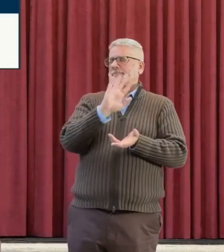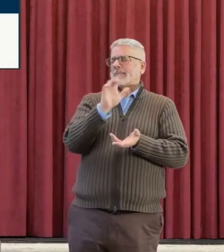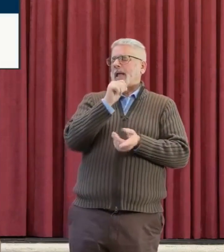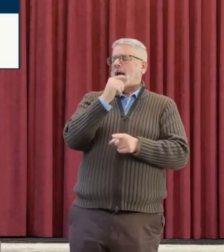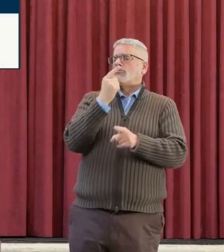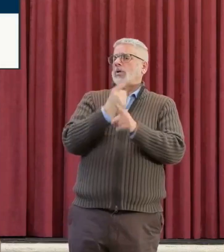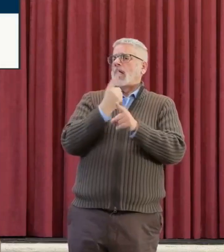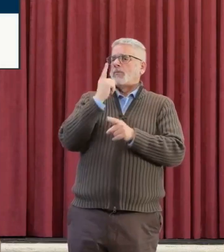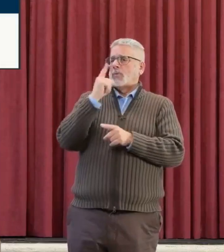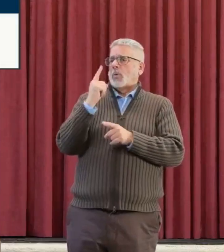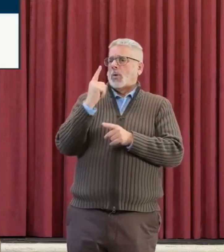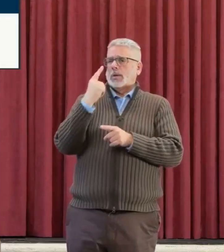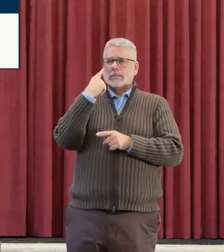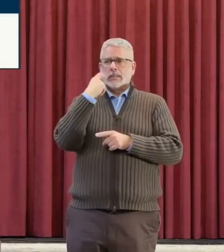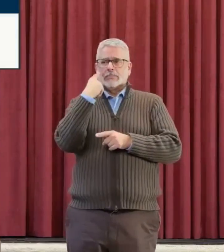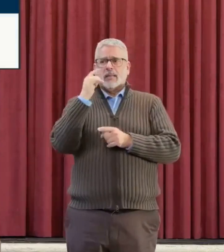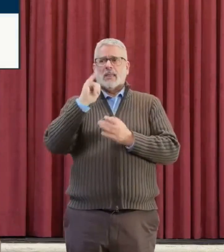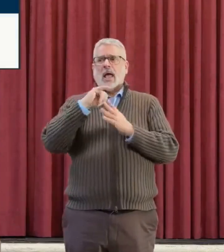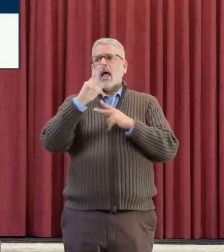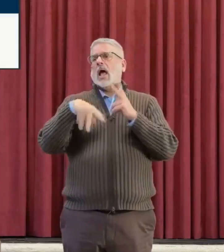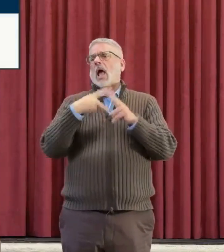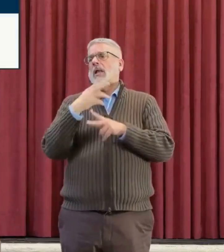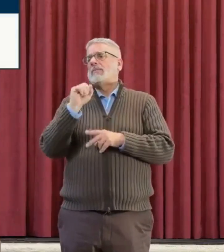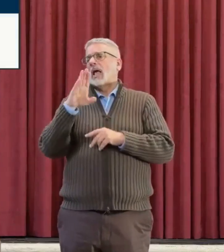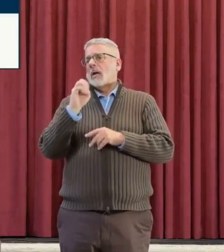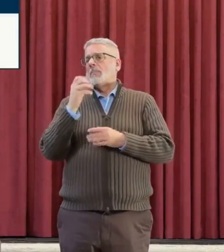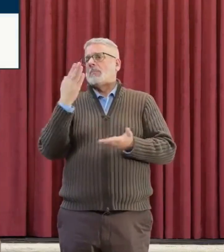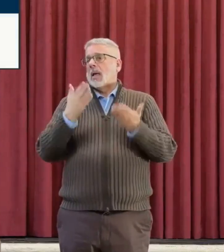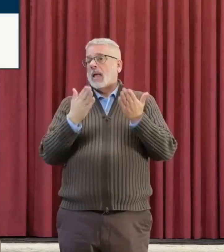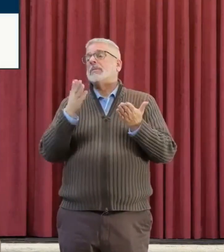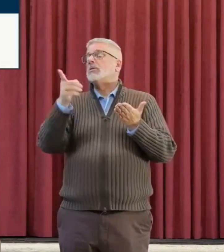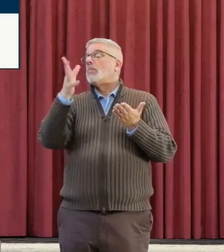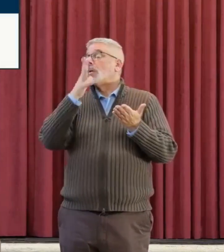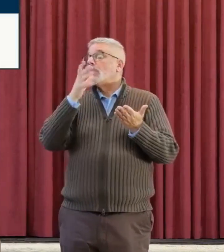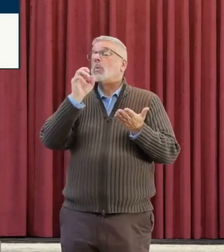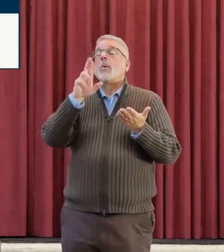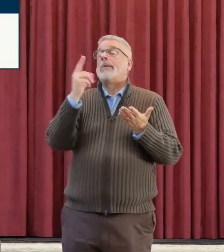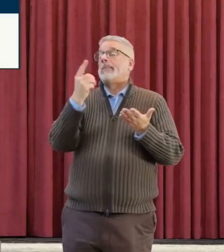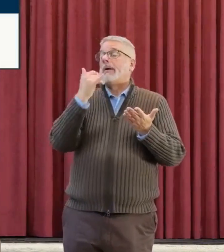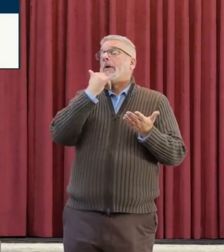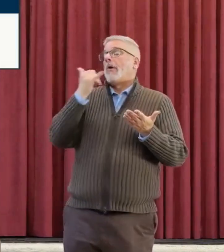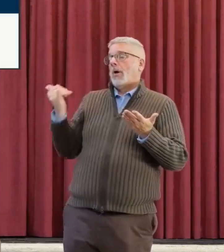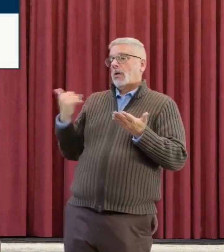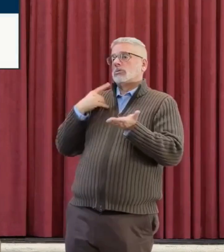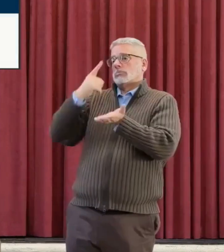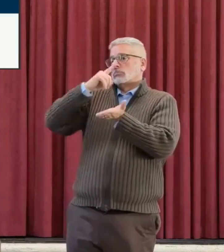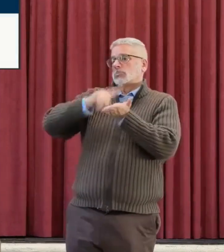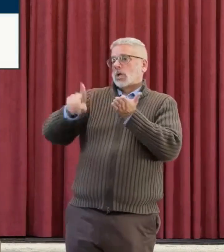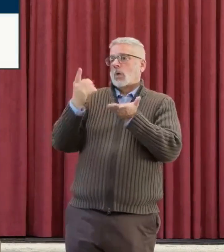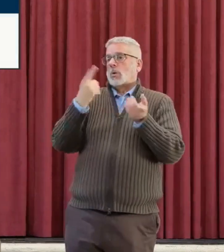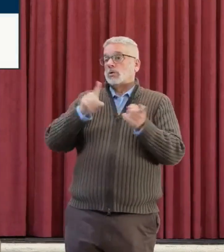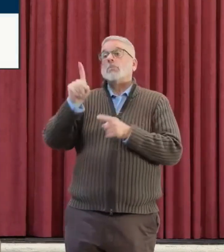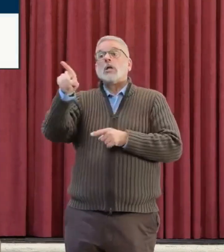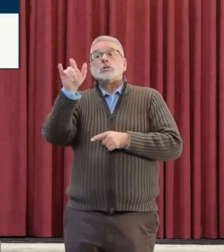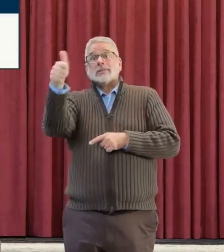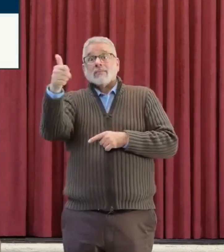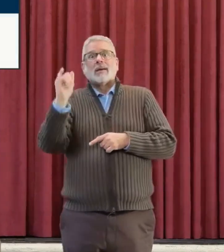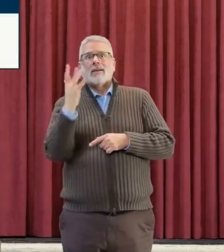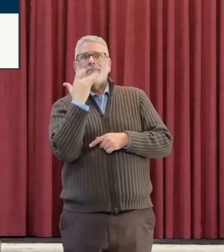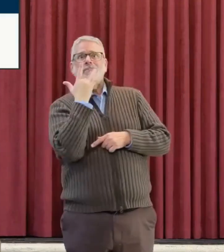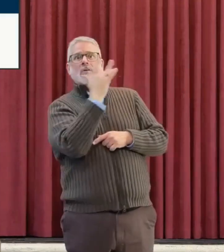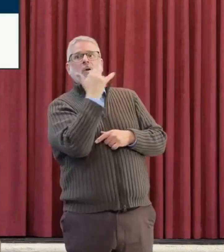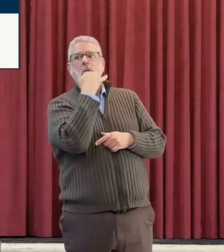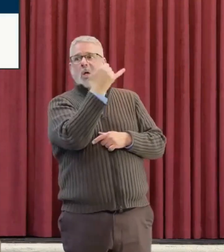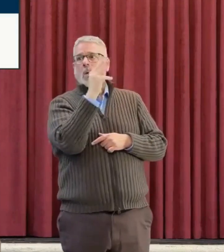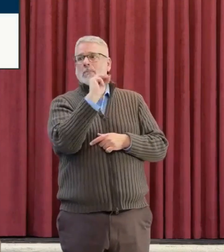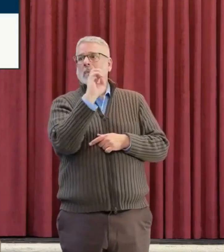You wanna suspect that too. So maybe she can give us a call and we can check what's going on, but she can contact